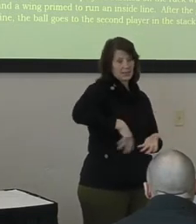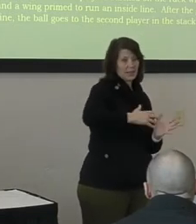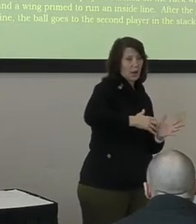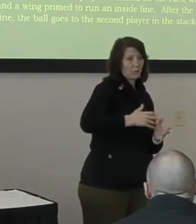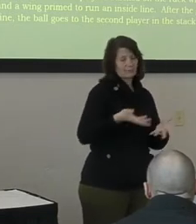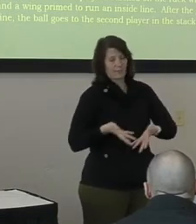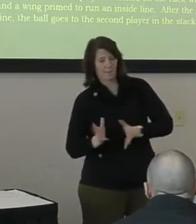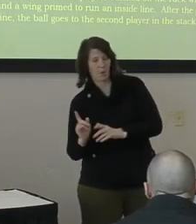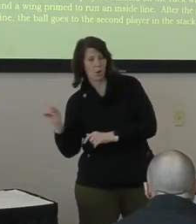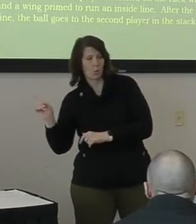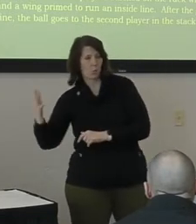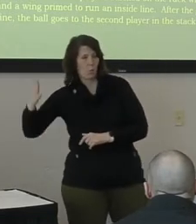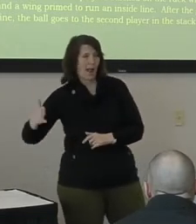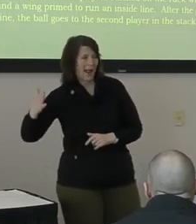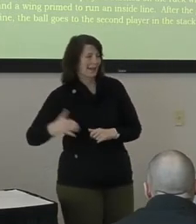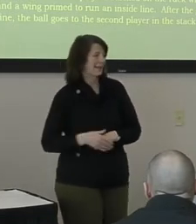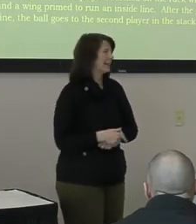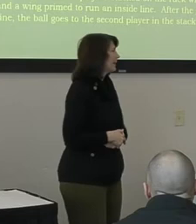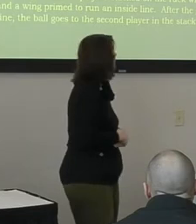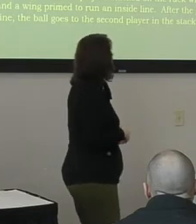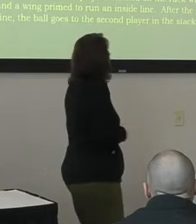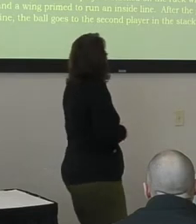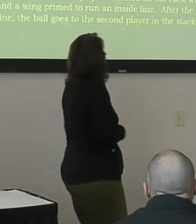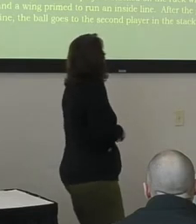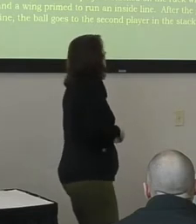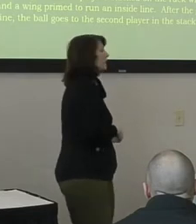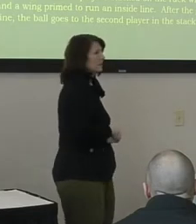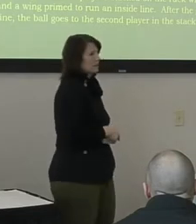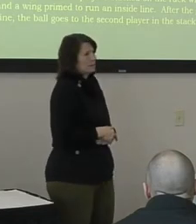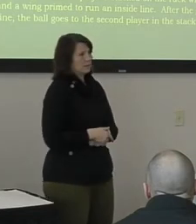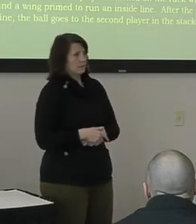wide. The idea being,